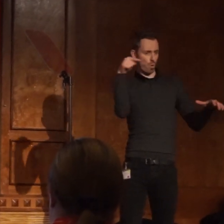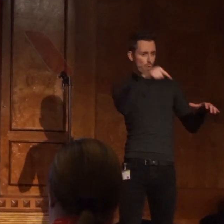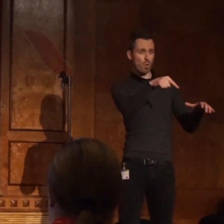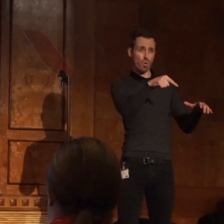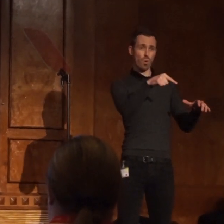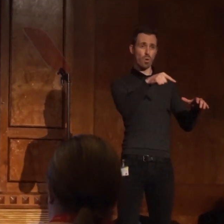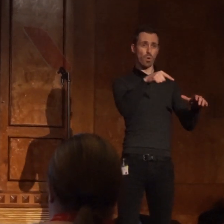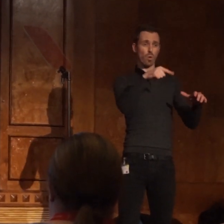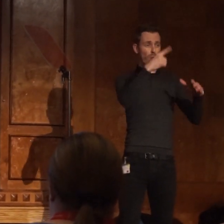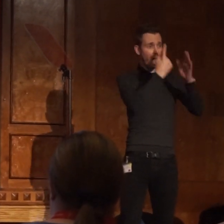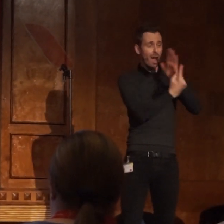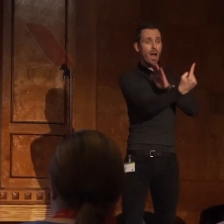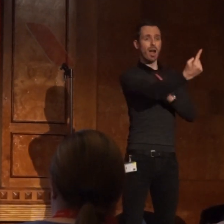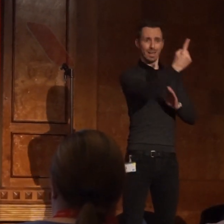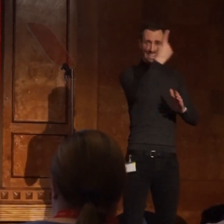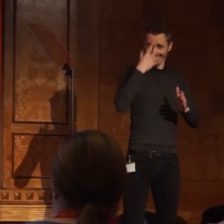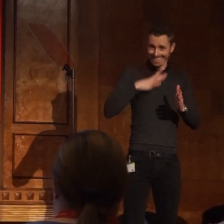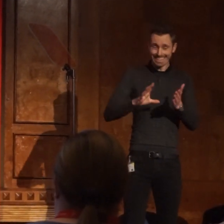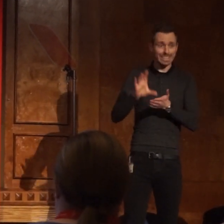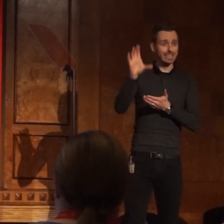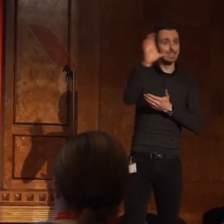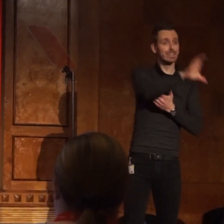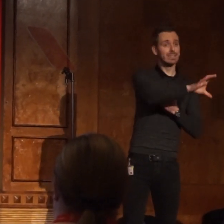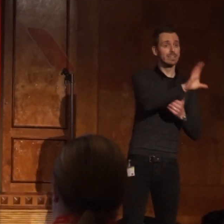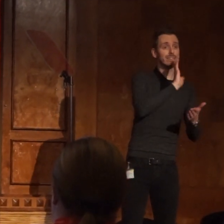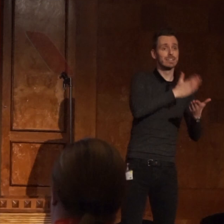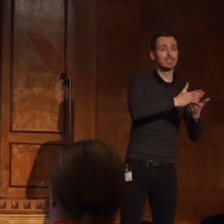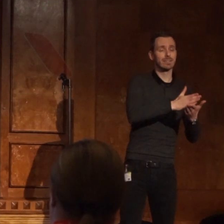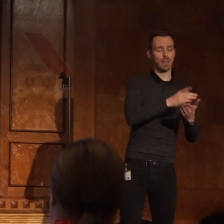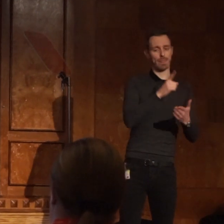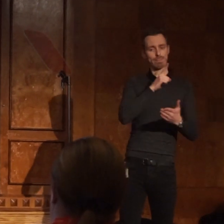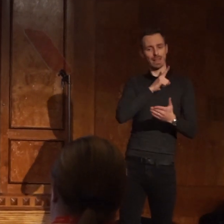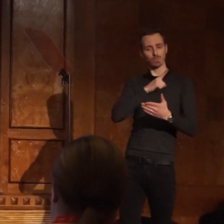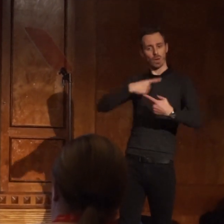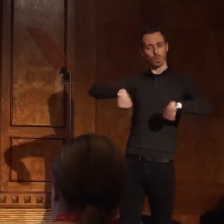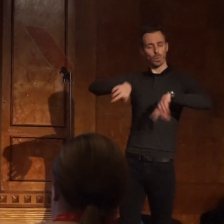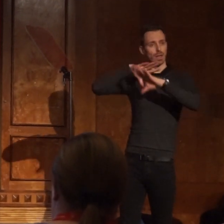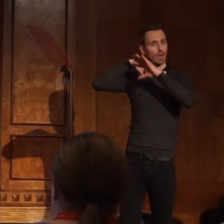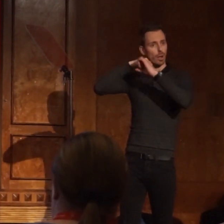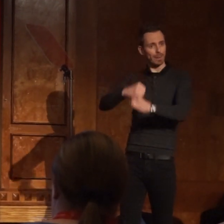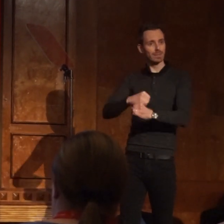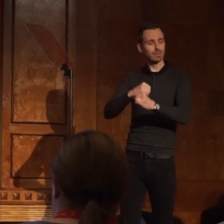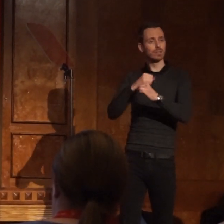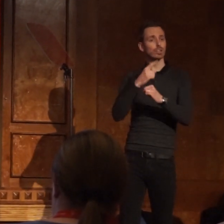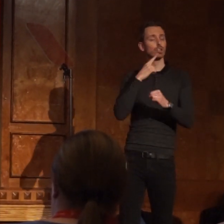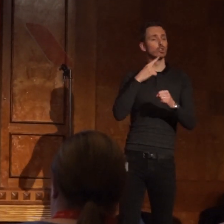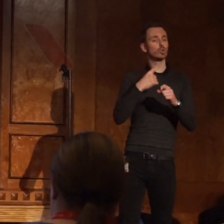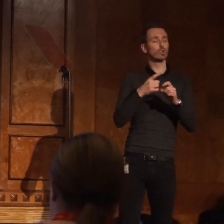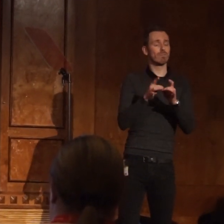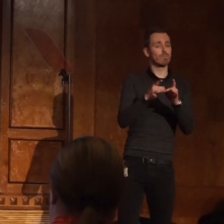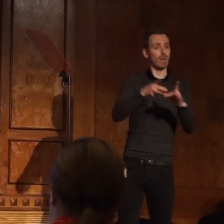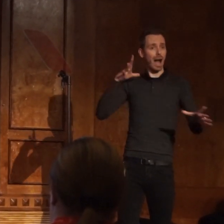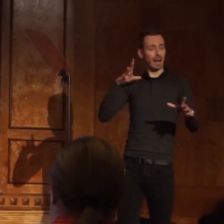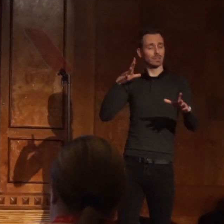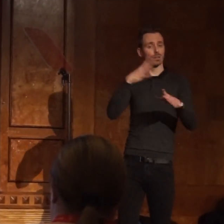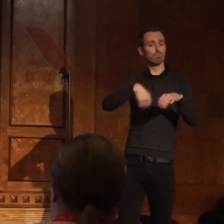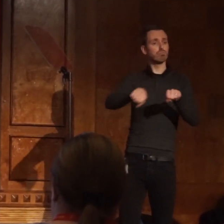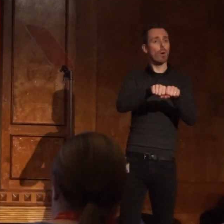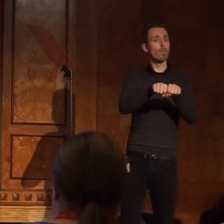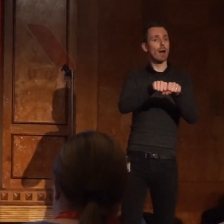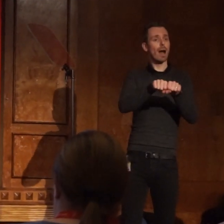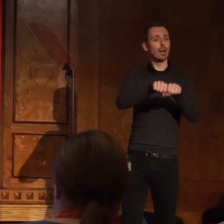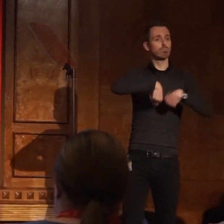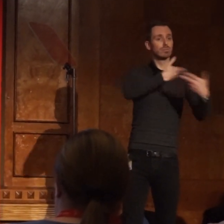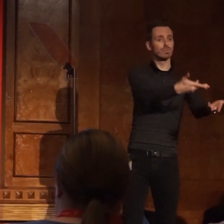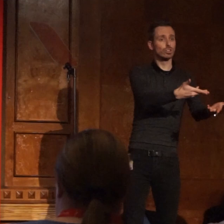investment. That's why we're also committed to universal, superfast broadband availability by